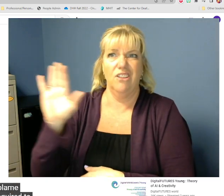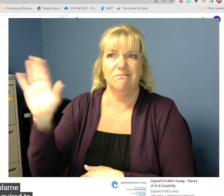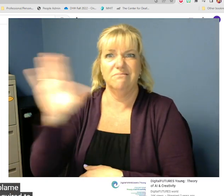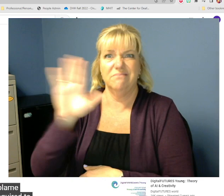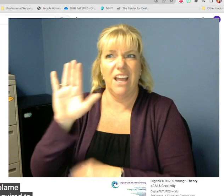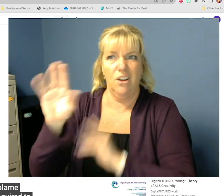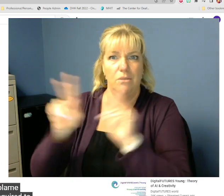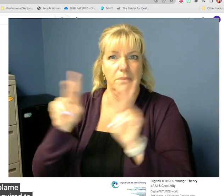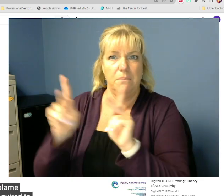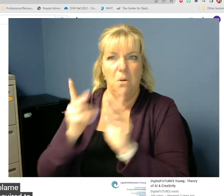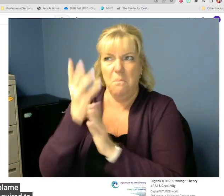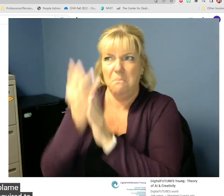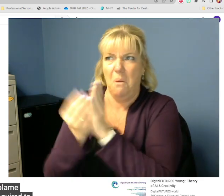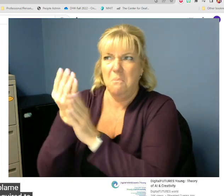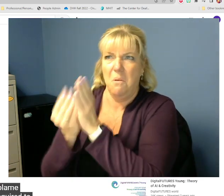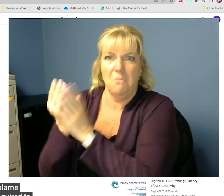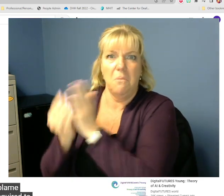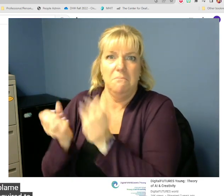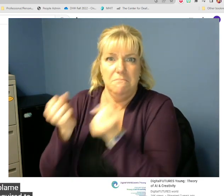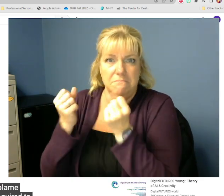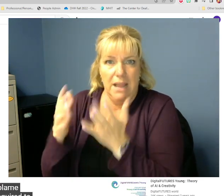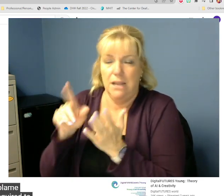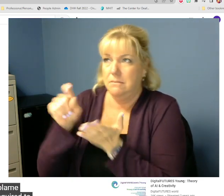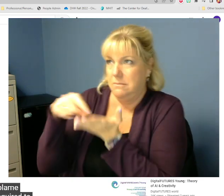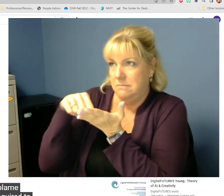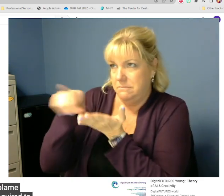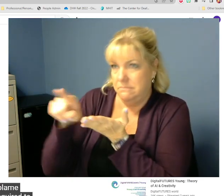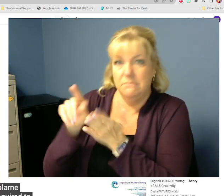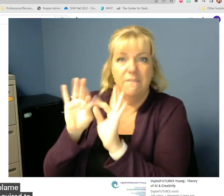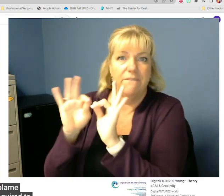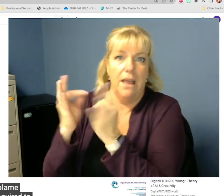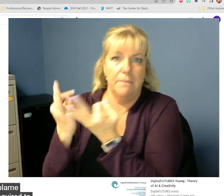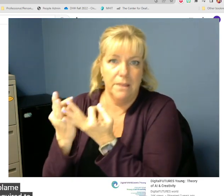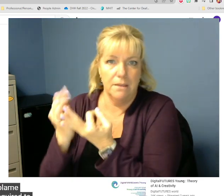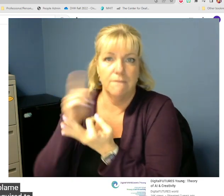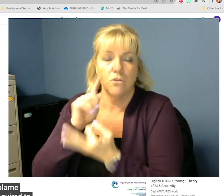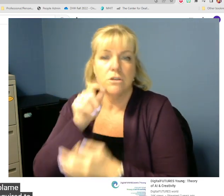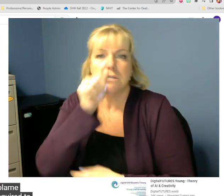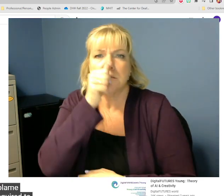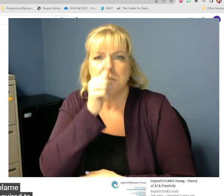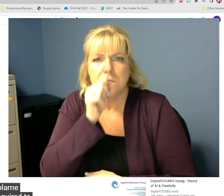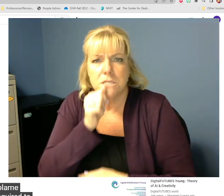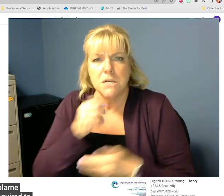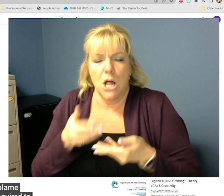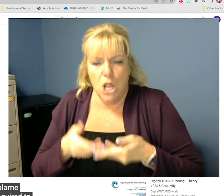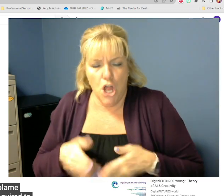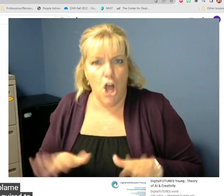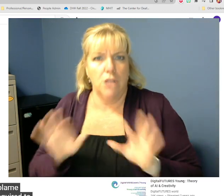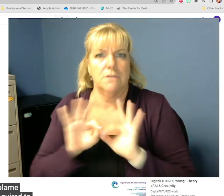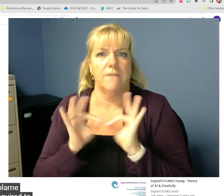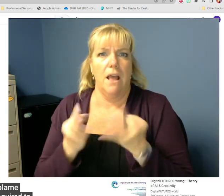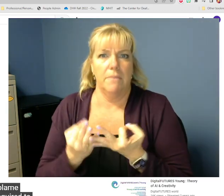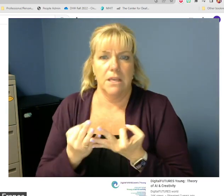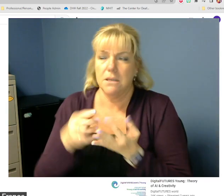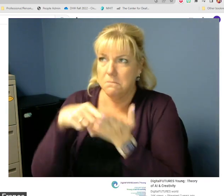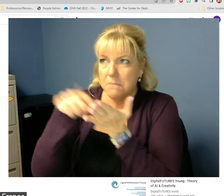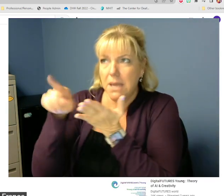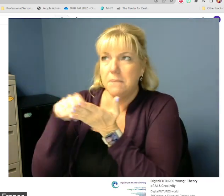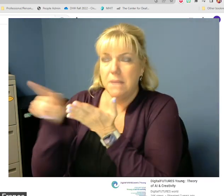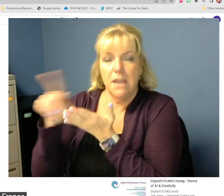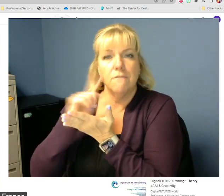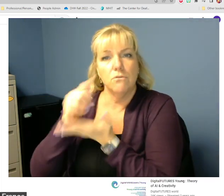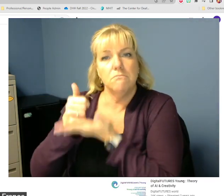Basically, the cost of war. The peace laid the blame of the war on Germany, and so they're required to